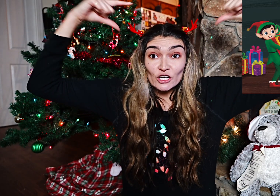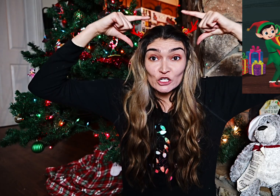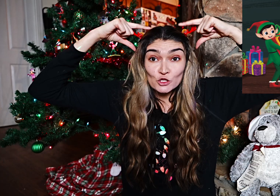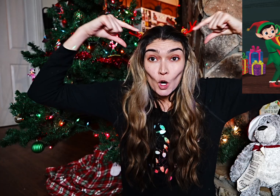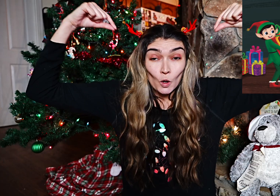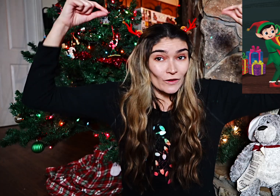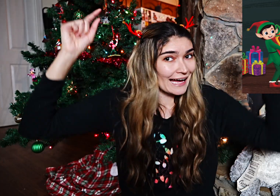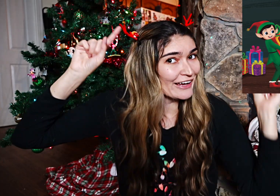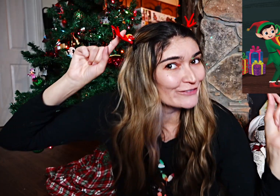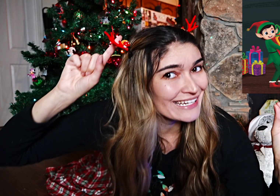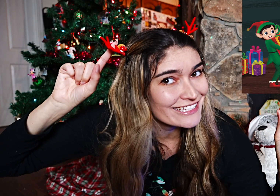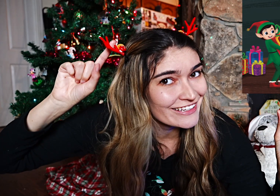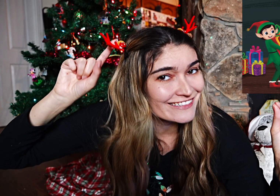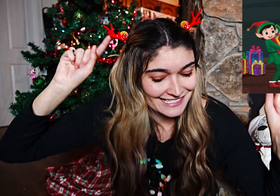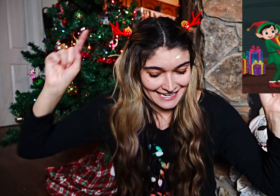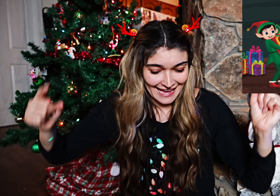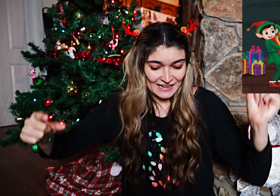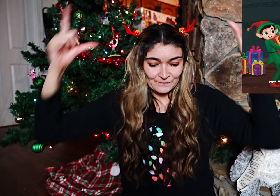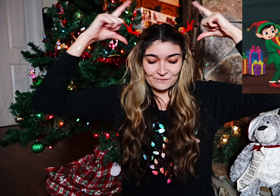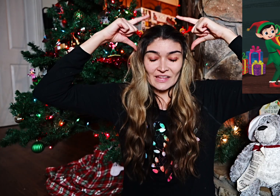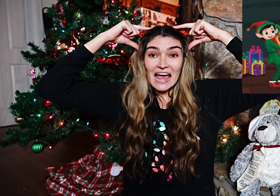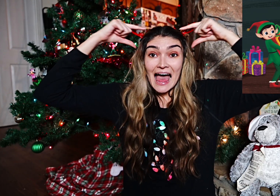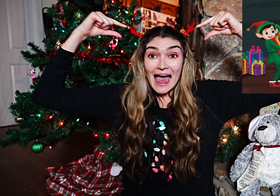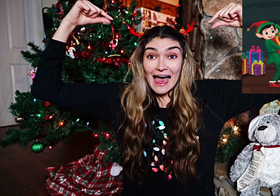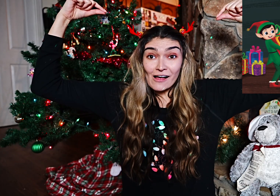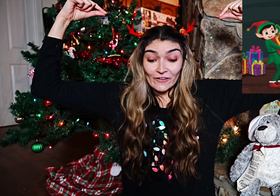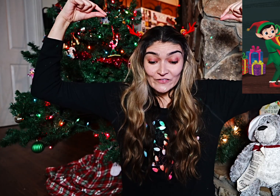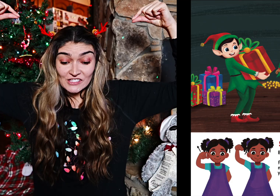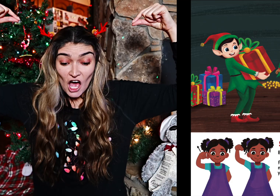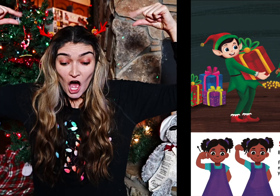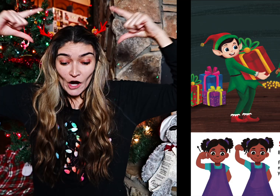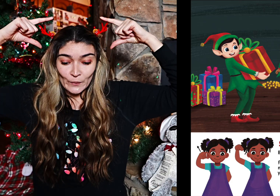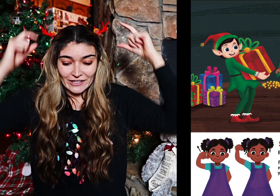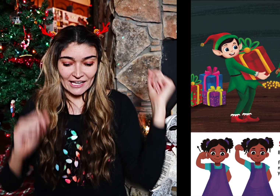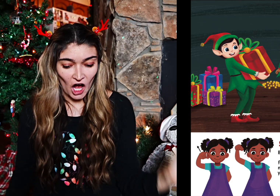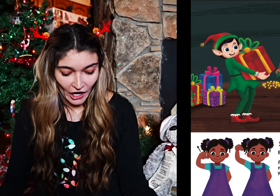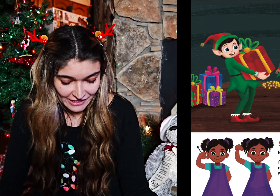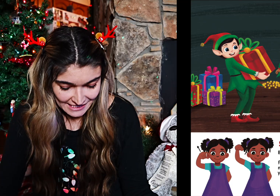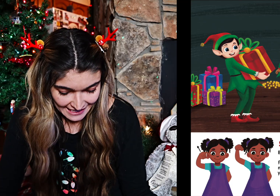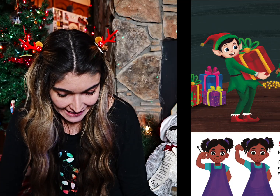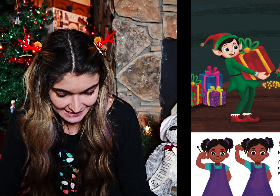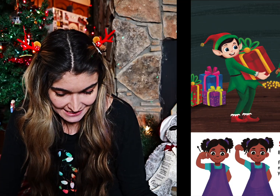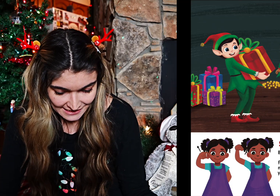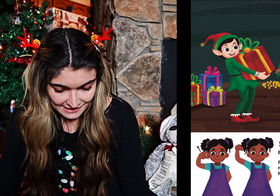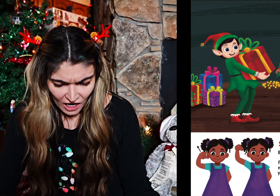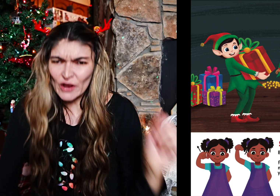ears. Look, I have reindeer ears today. Elves are working hard tonight. Are